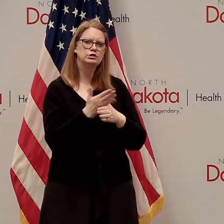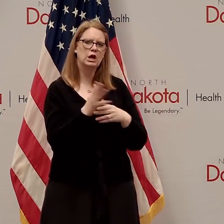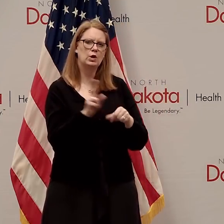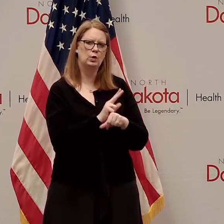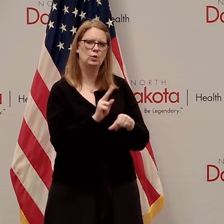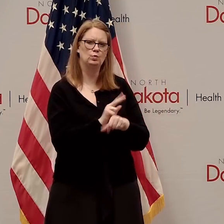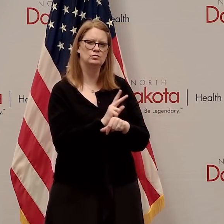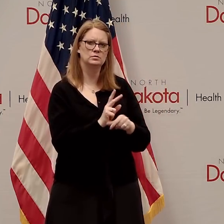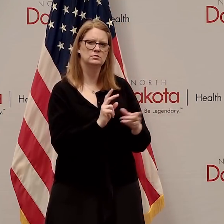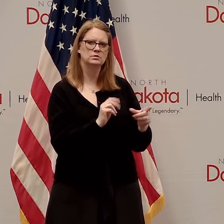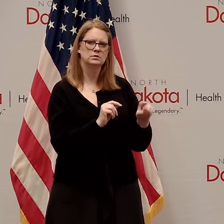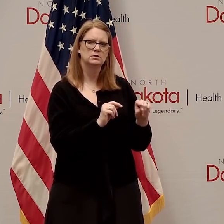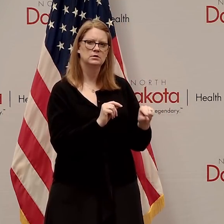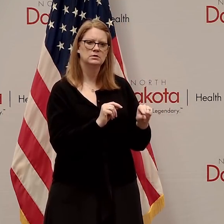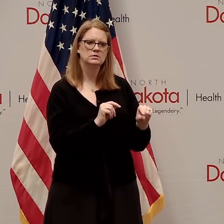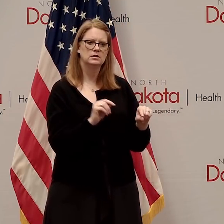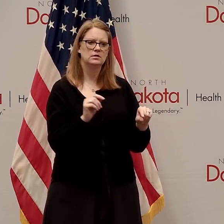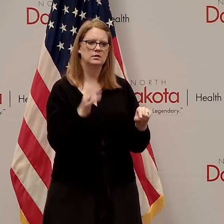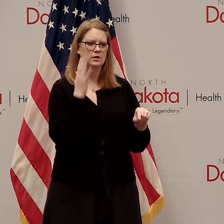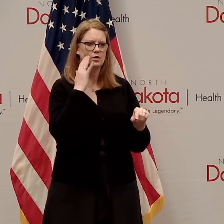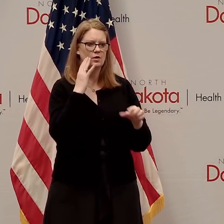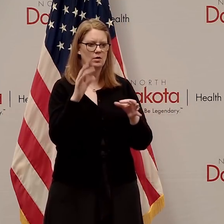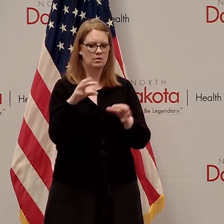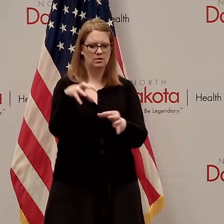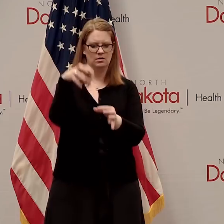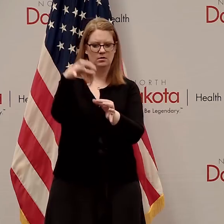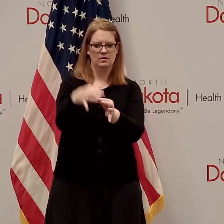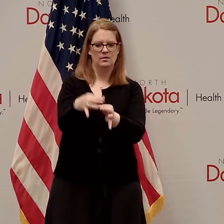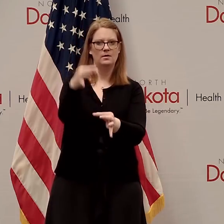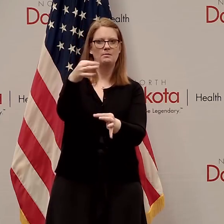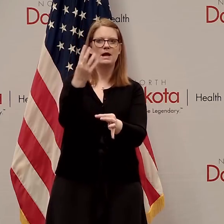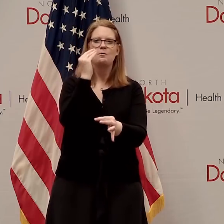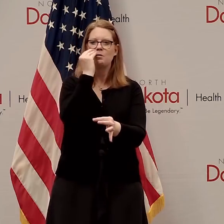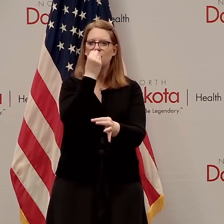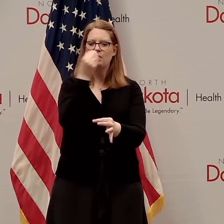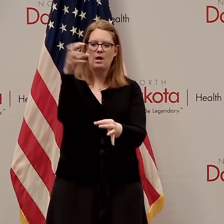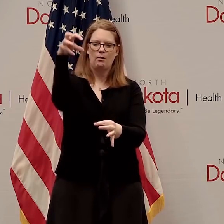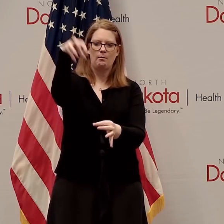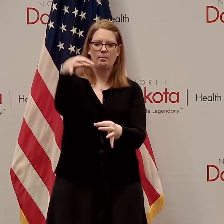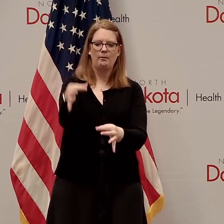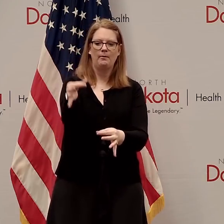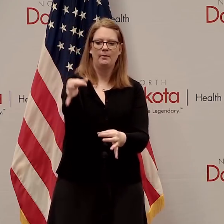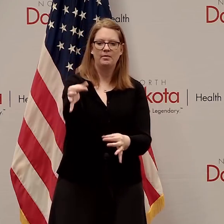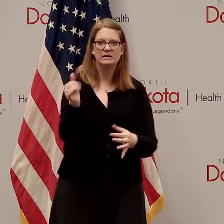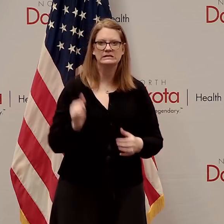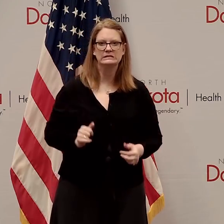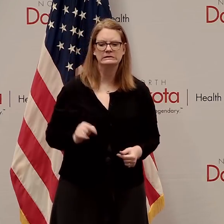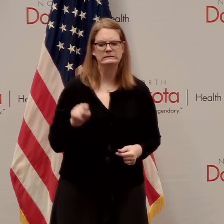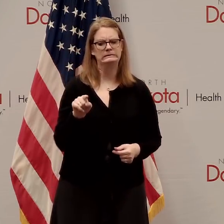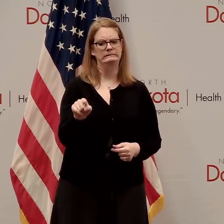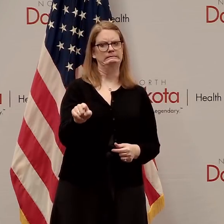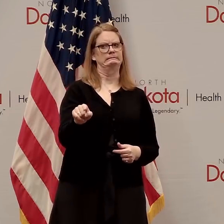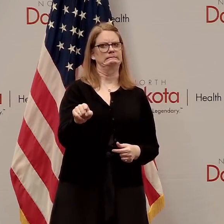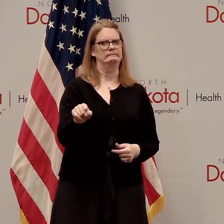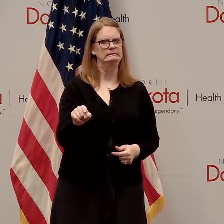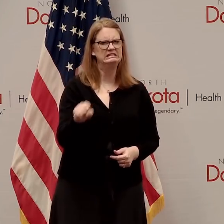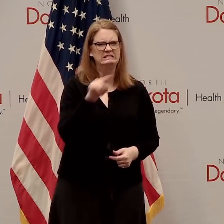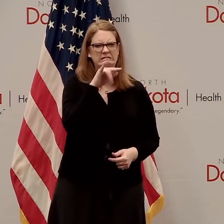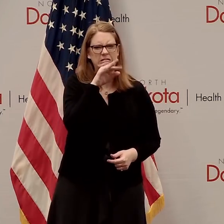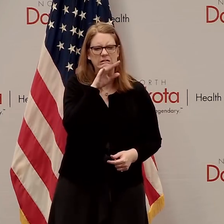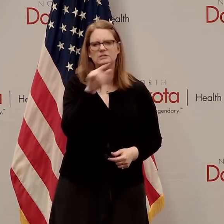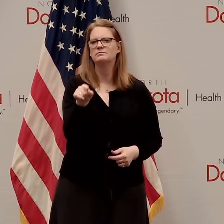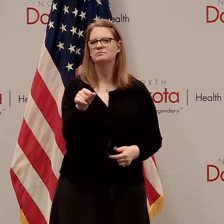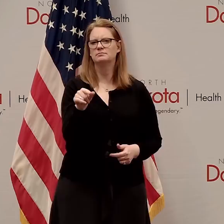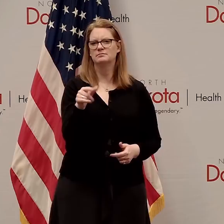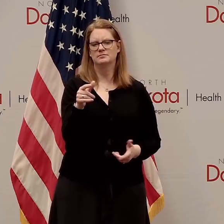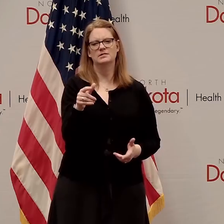environments. So the pen on the counter with the big flower on top of it, so you don't take it home with you, that one may have to go as well. Those will